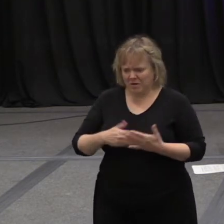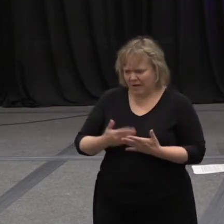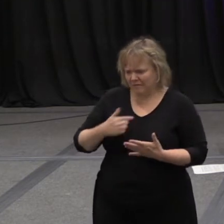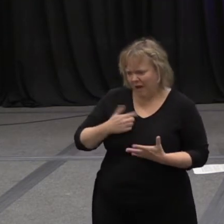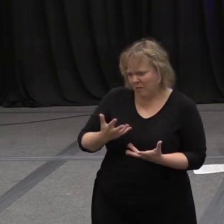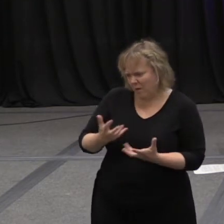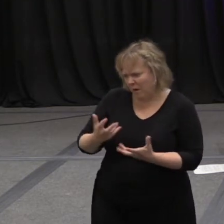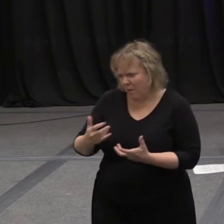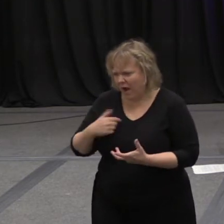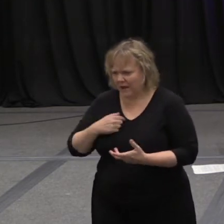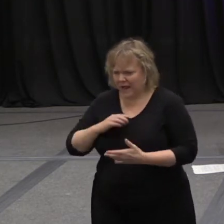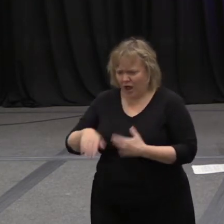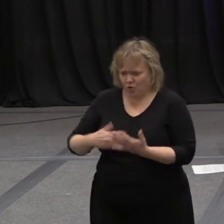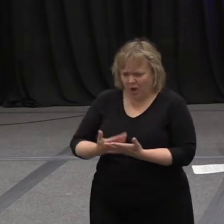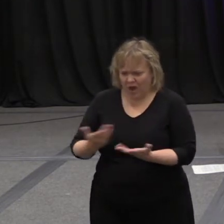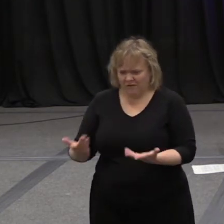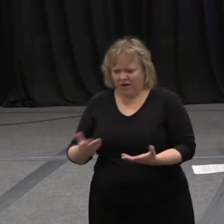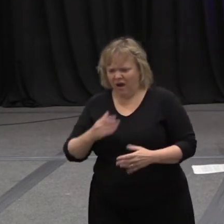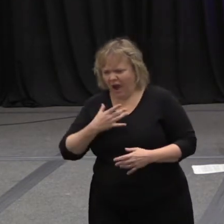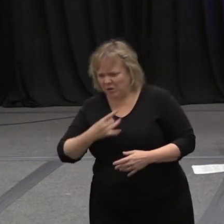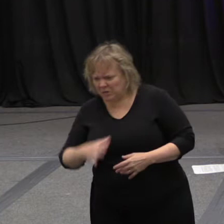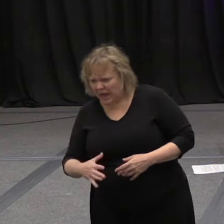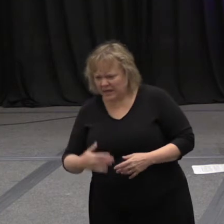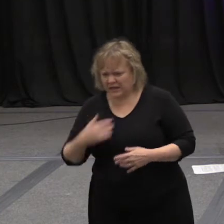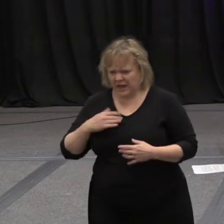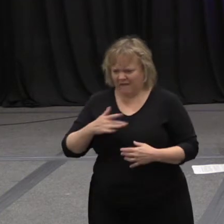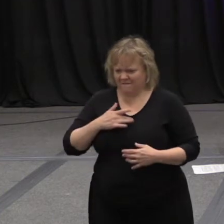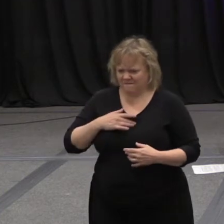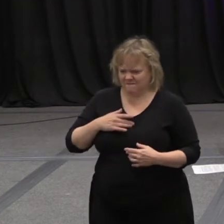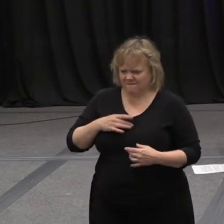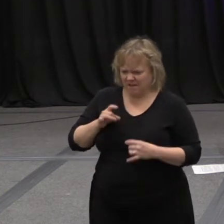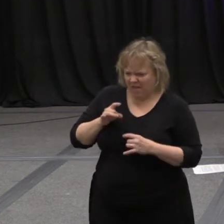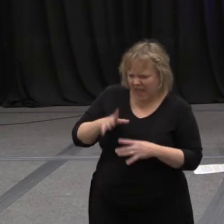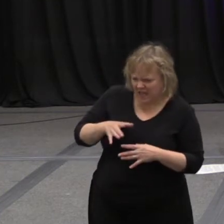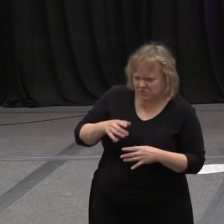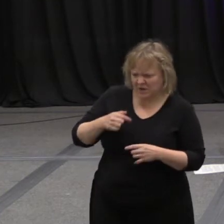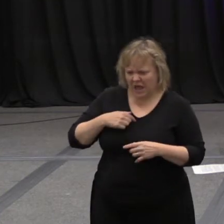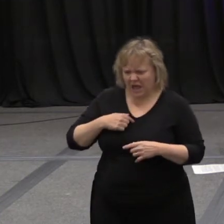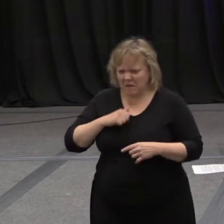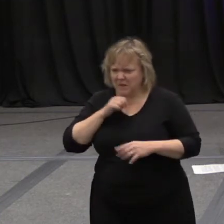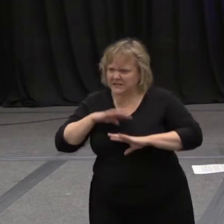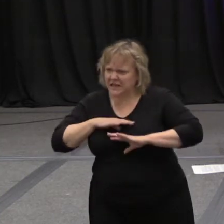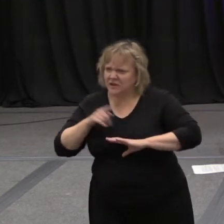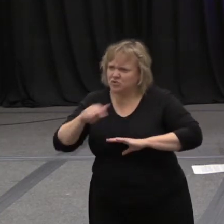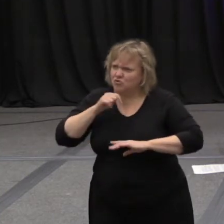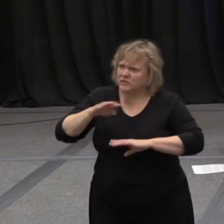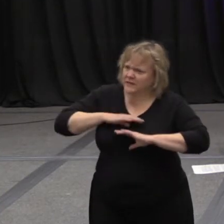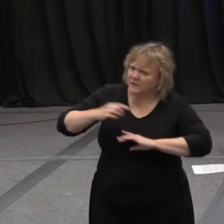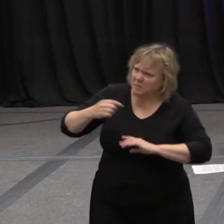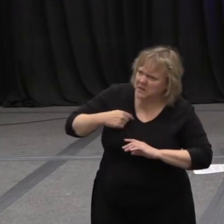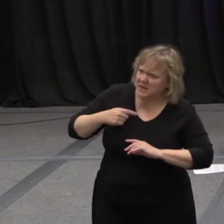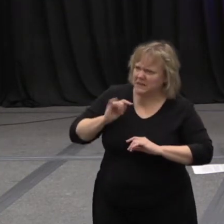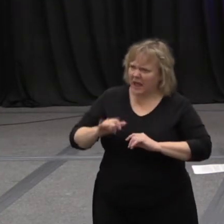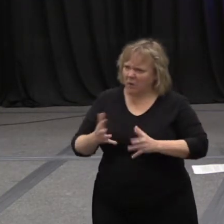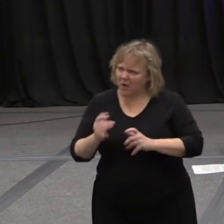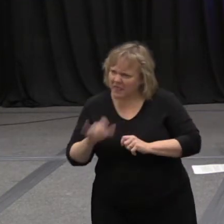that's what I get. I get hate and disappointment, and you're unsatisfying to me, and you're not giving me my needs.